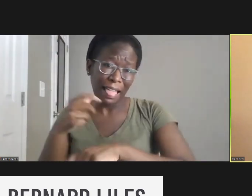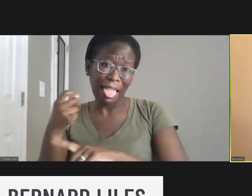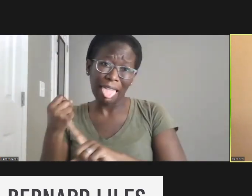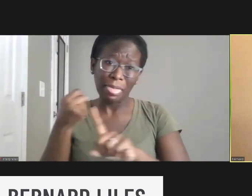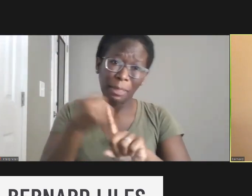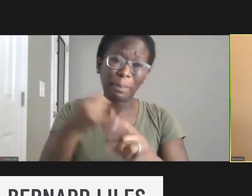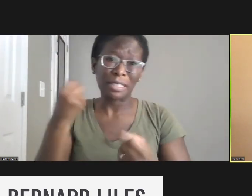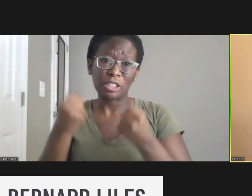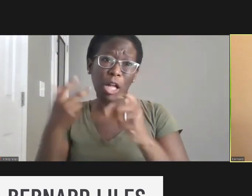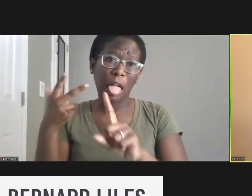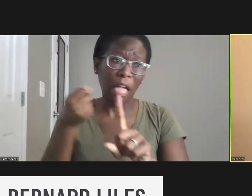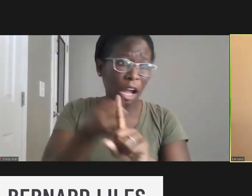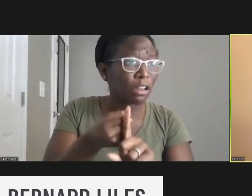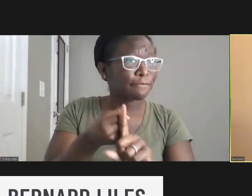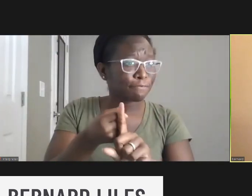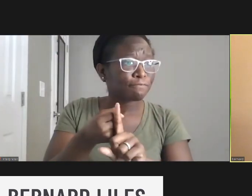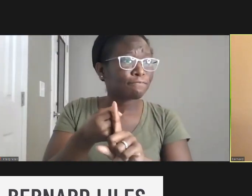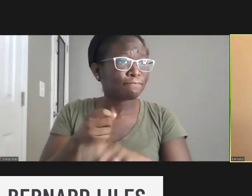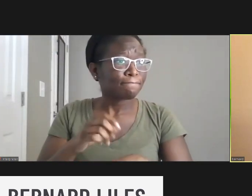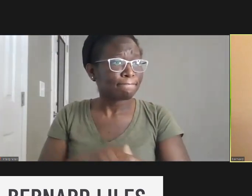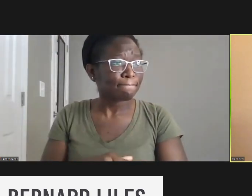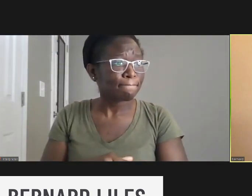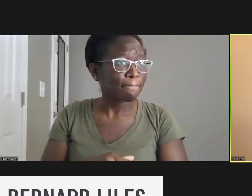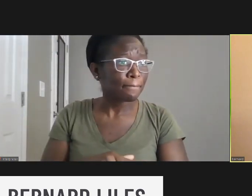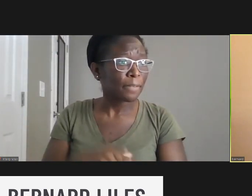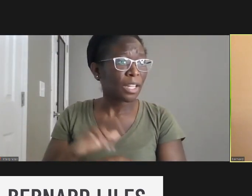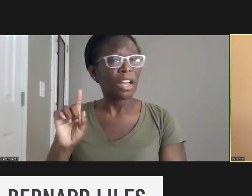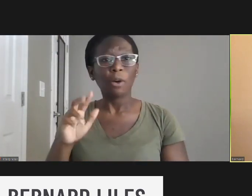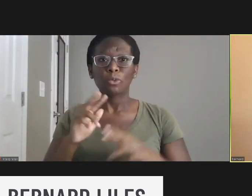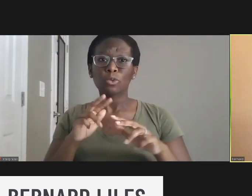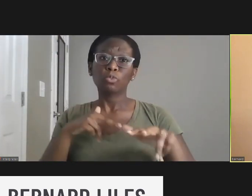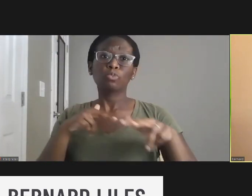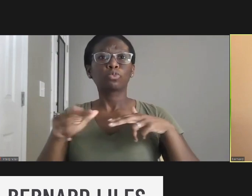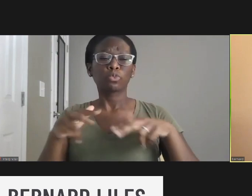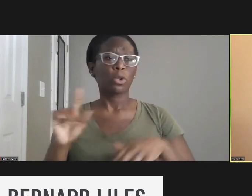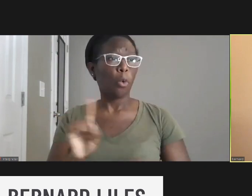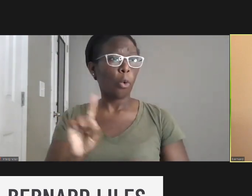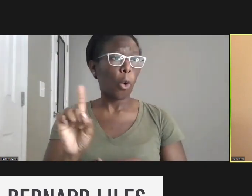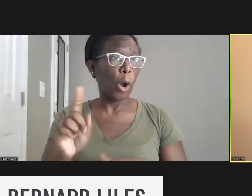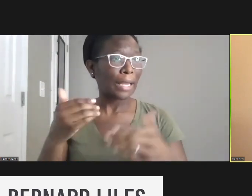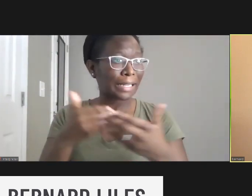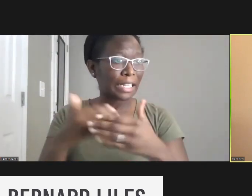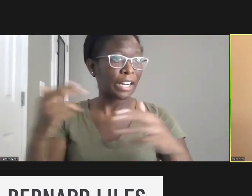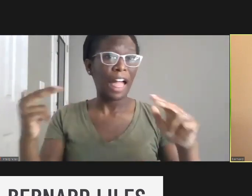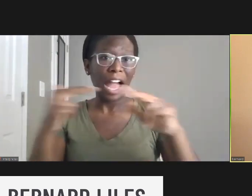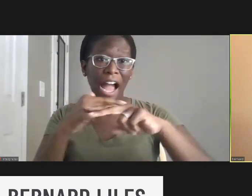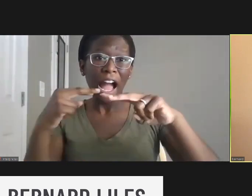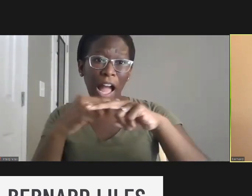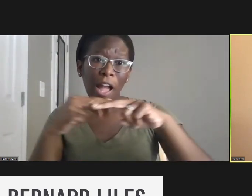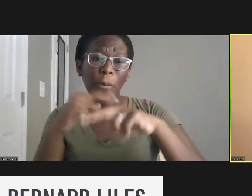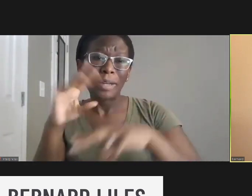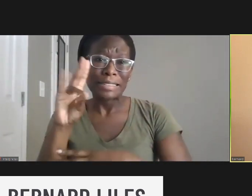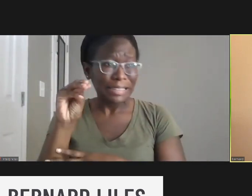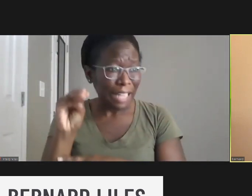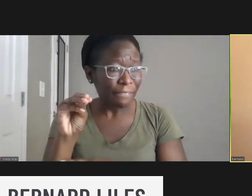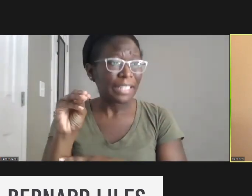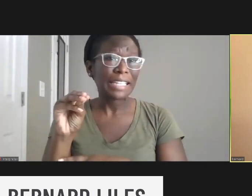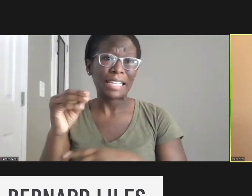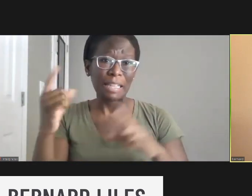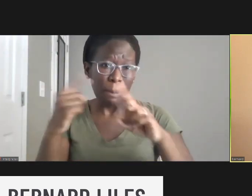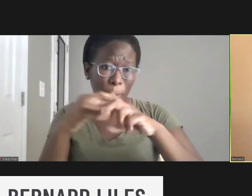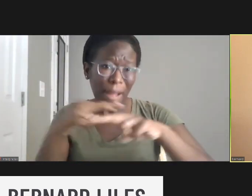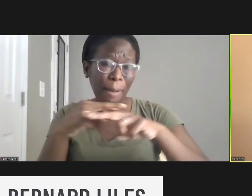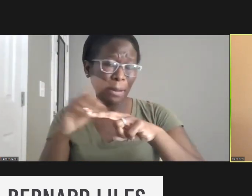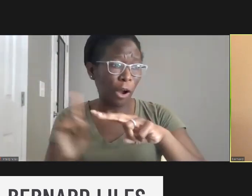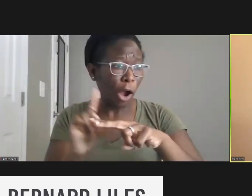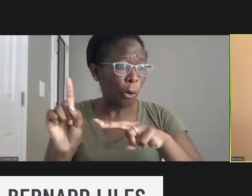walking near the 80, 70, 85 bypass. I had to make it. I never made it to church that